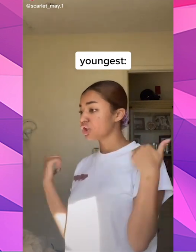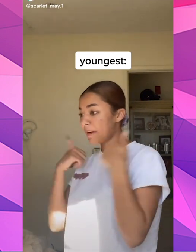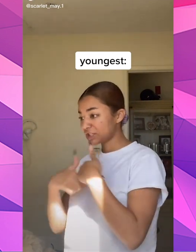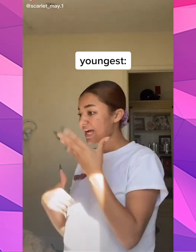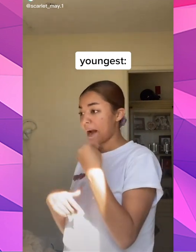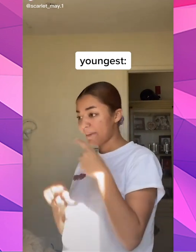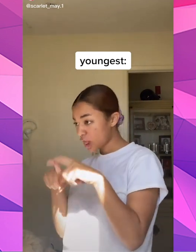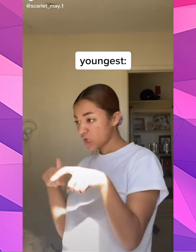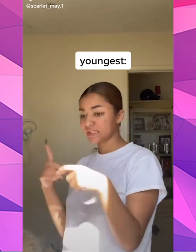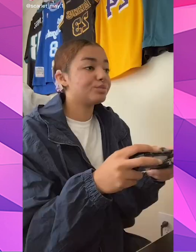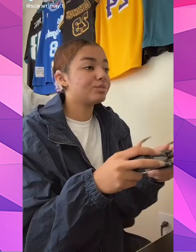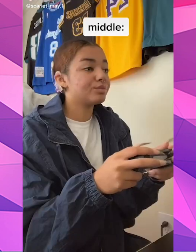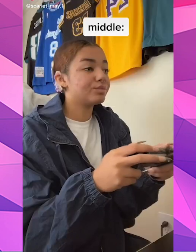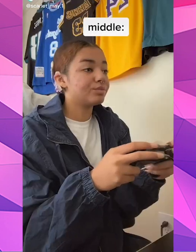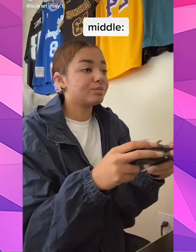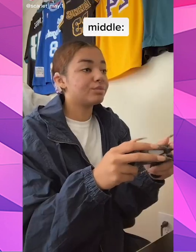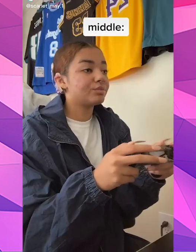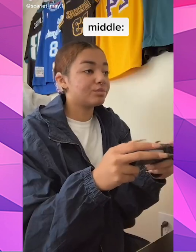Who took my jacket out of my closet?